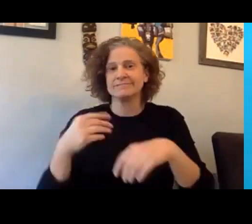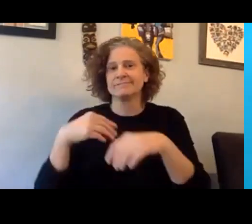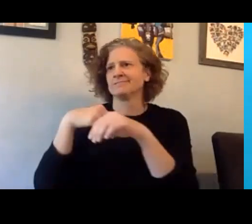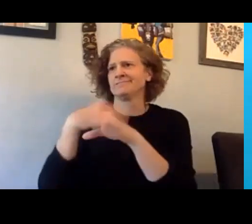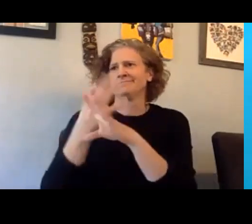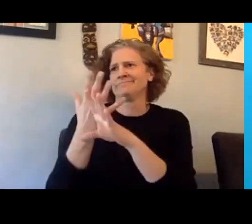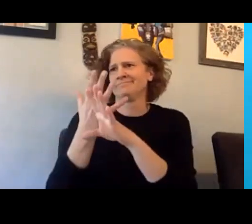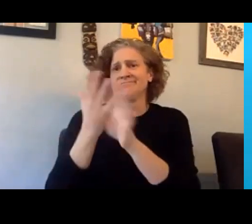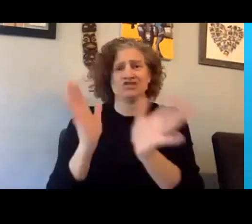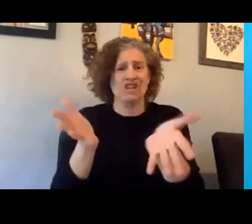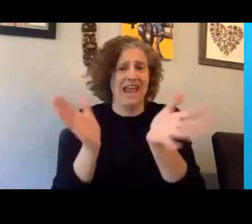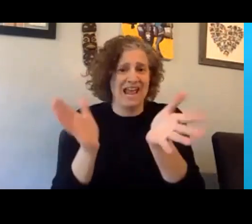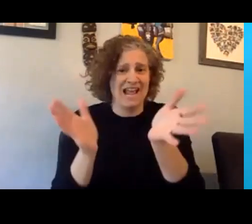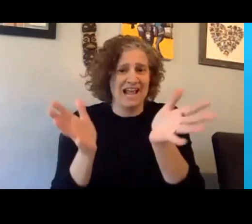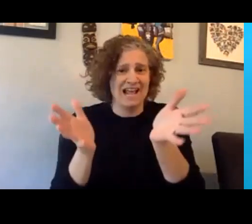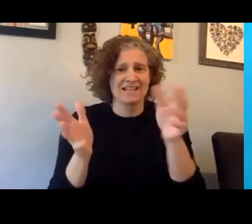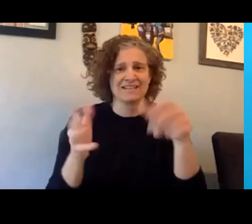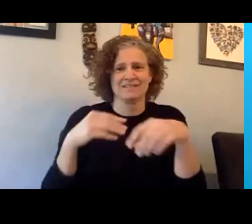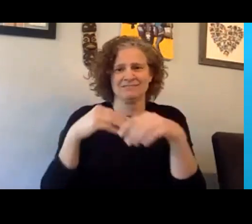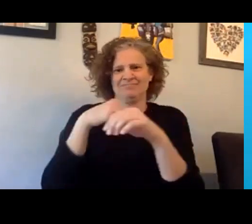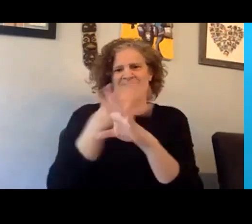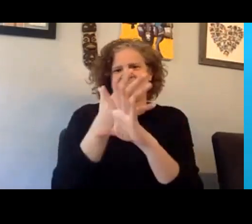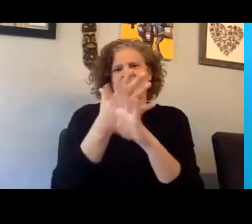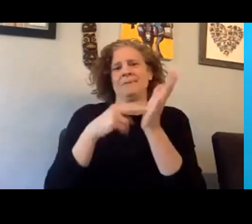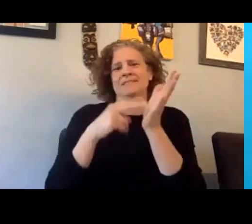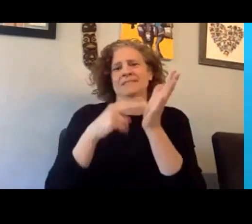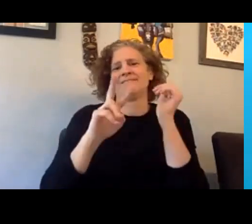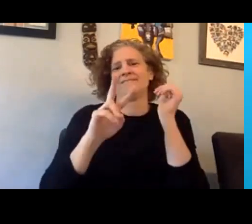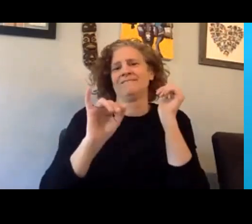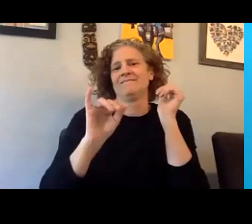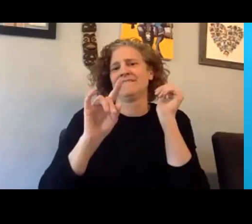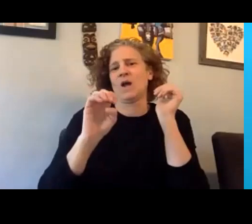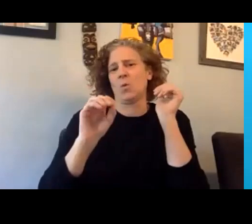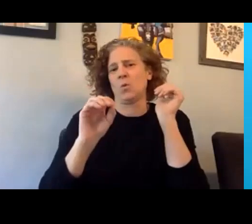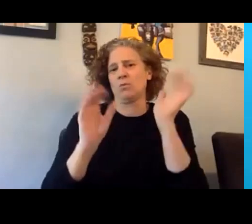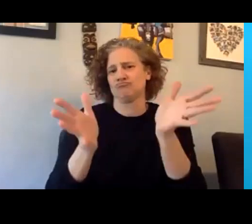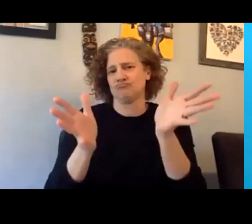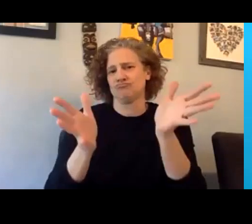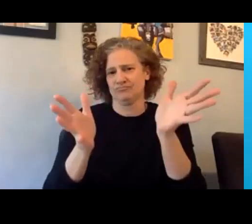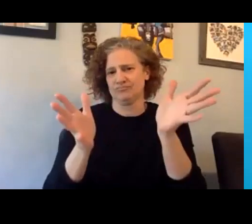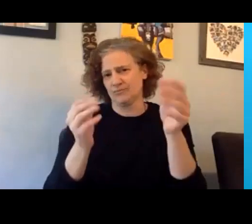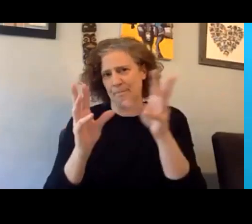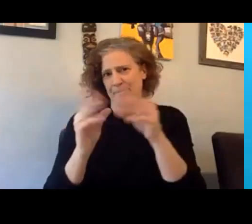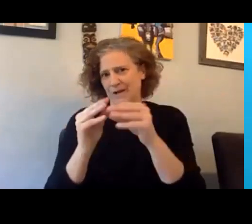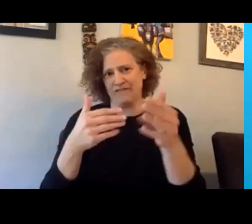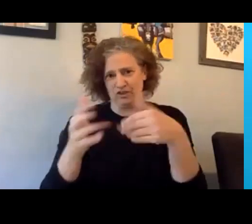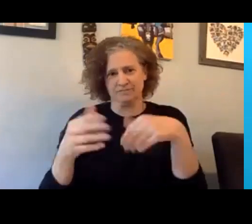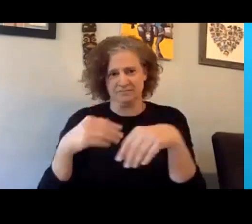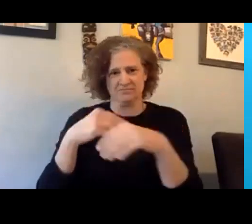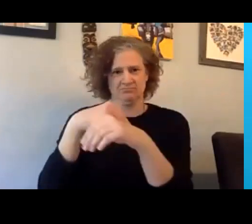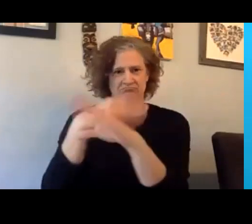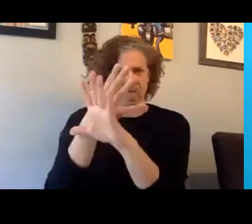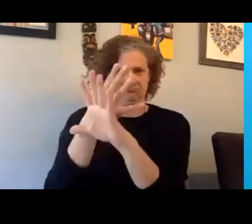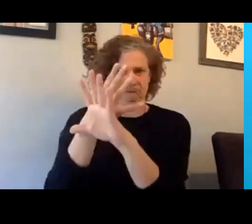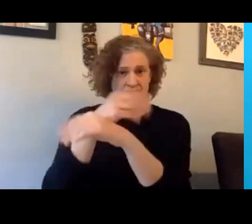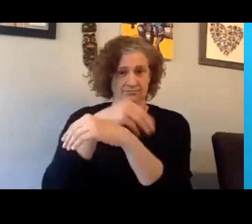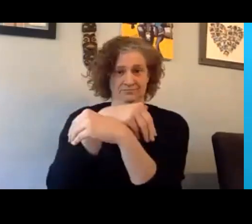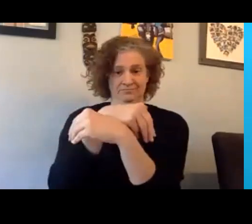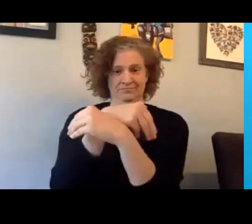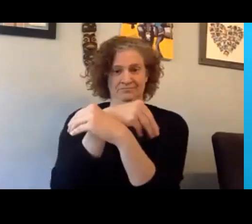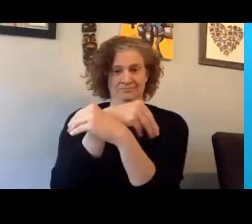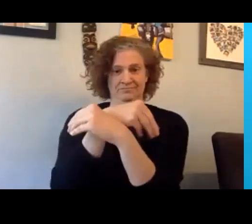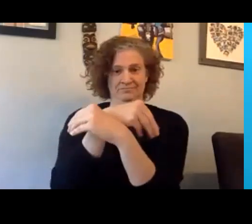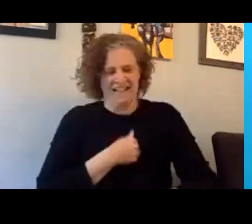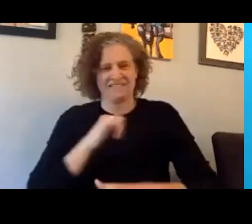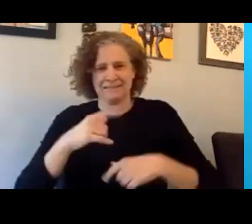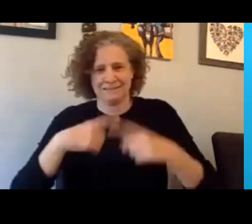by video. Maybe it's a class or a video chat or a video, that sign just means a video chat